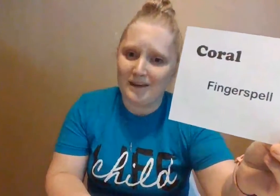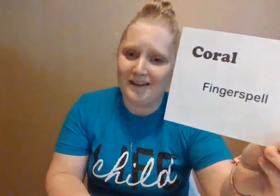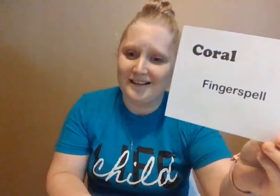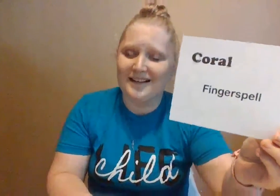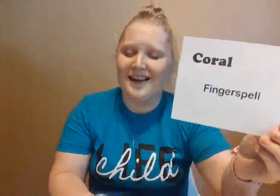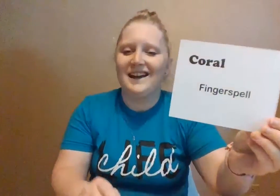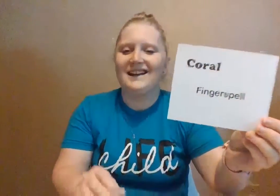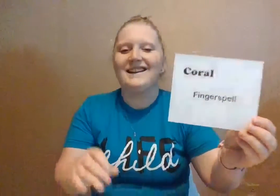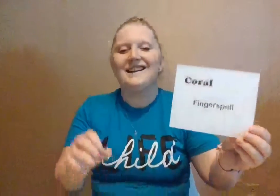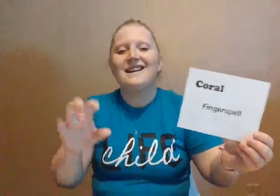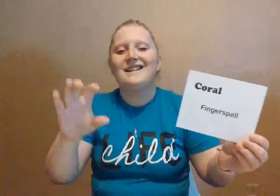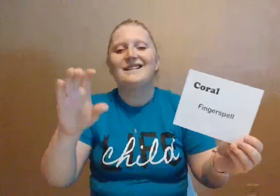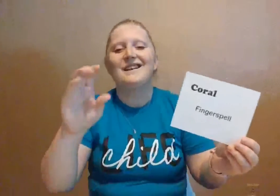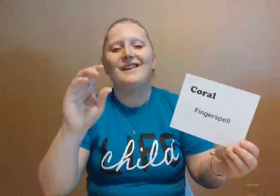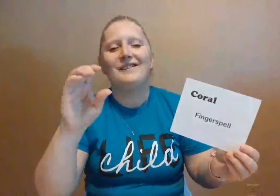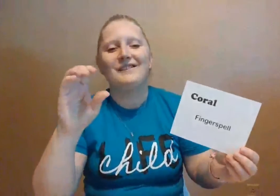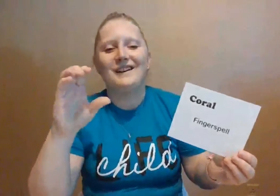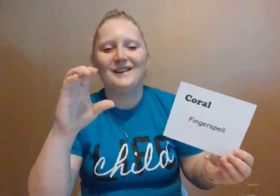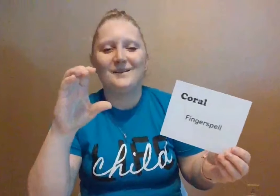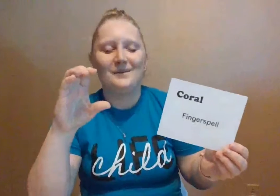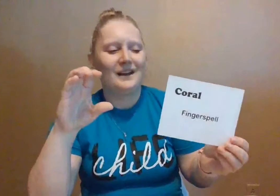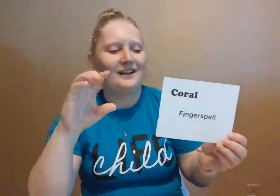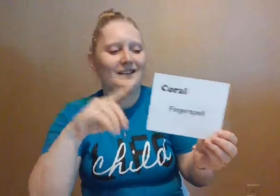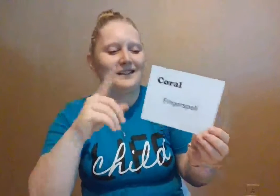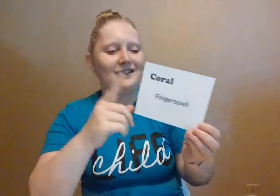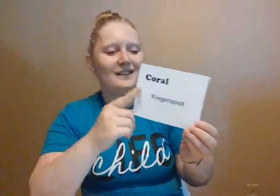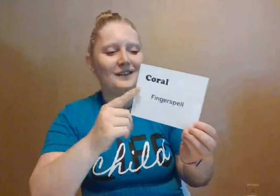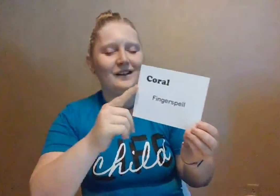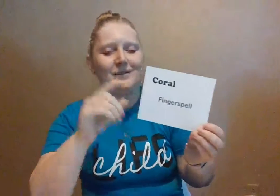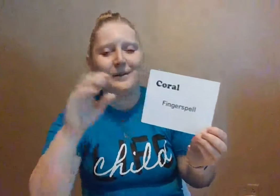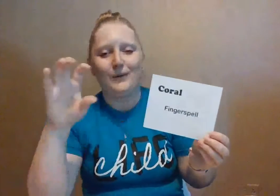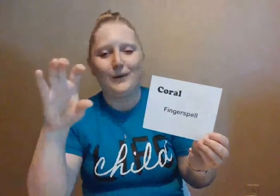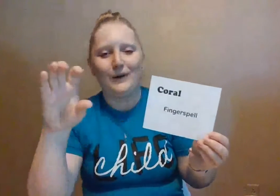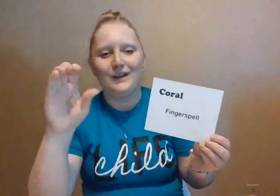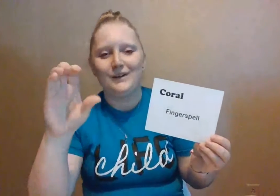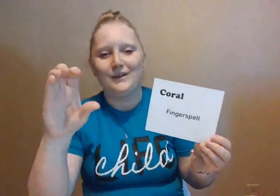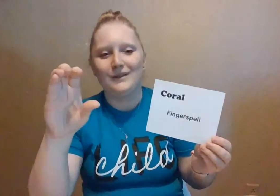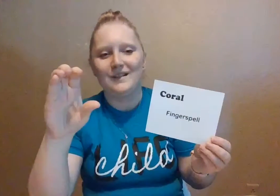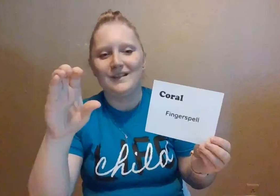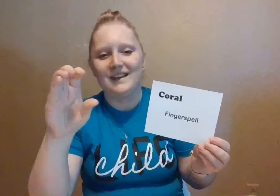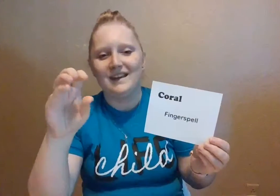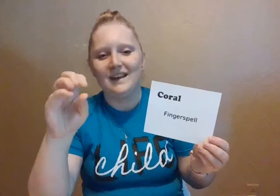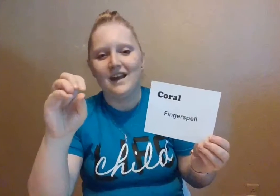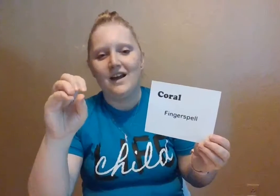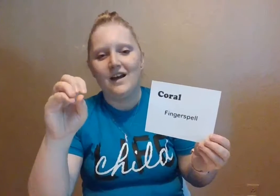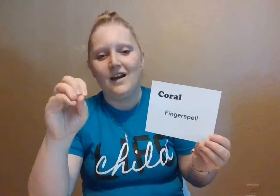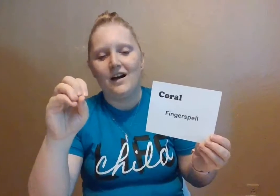spelling today. So, to finger spell coral, you do